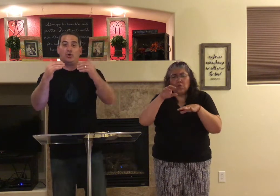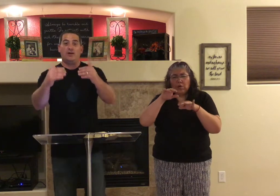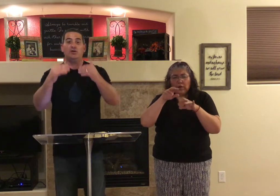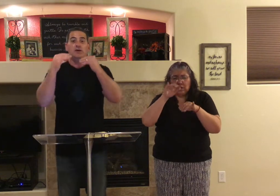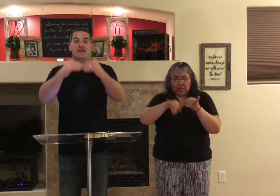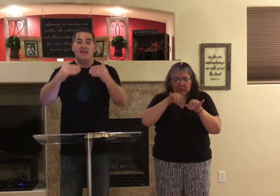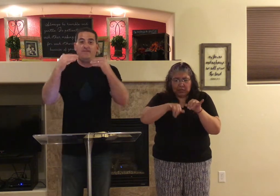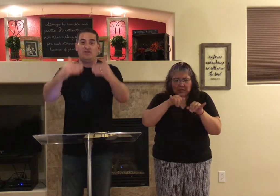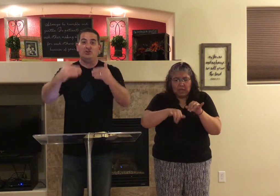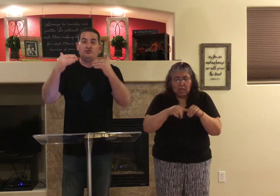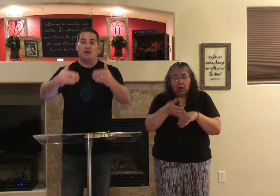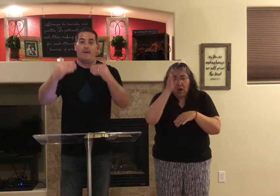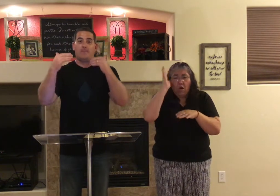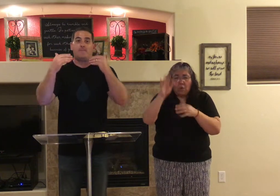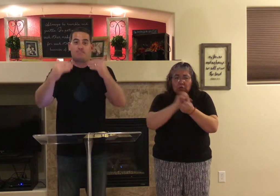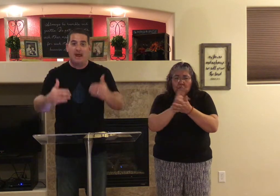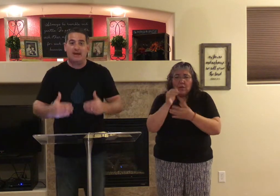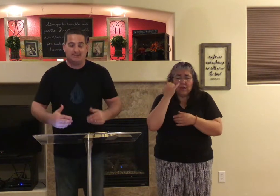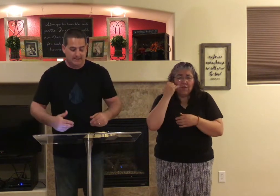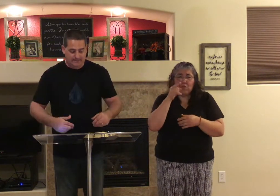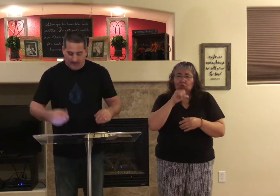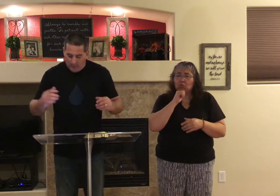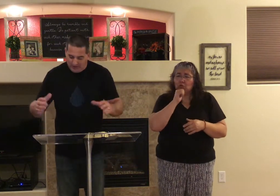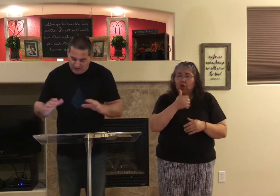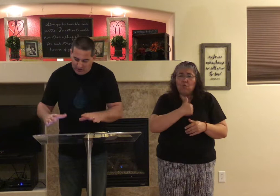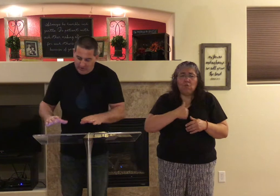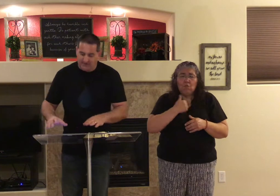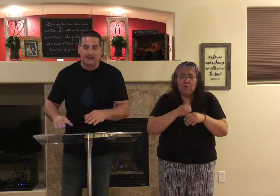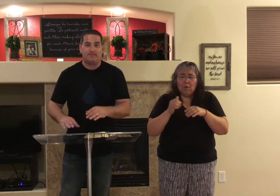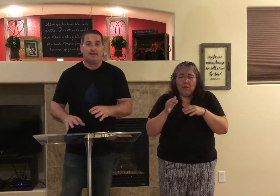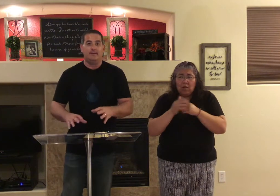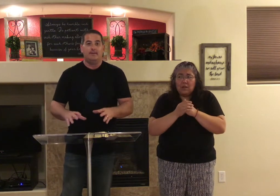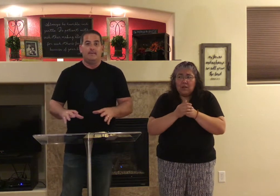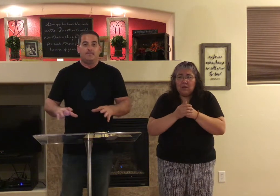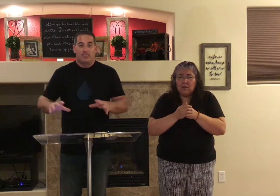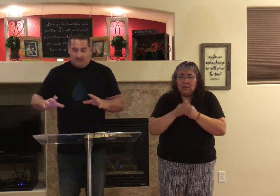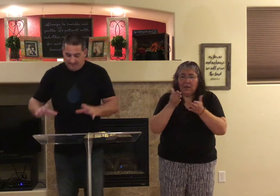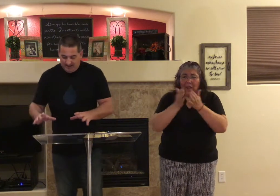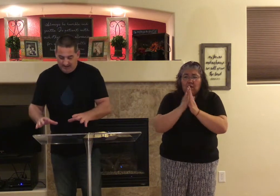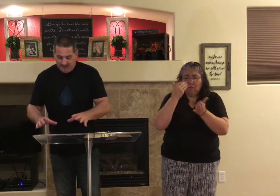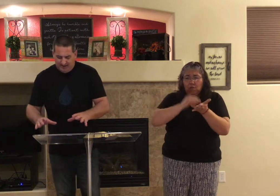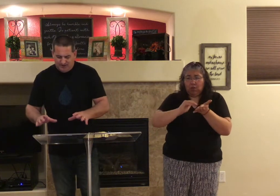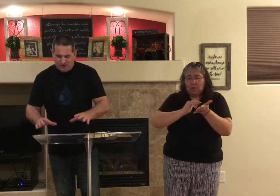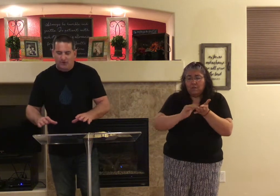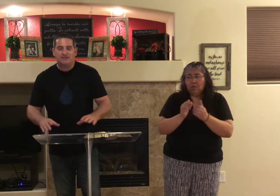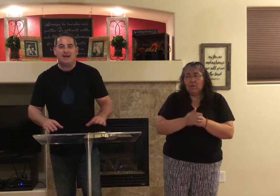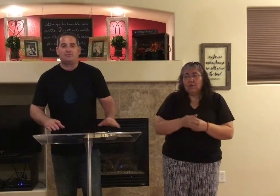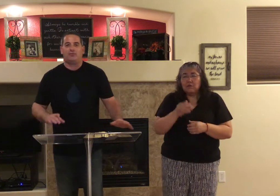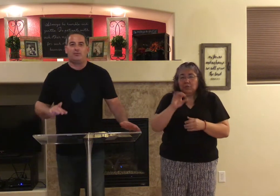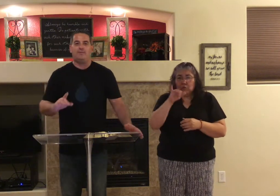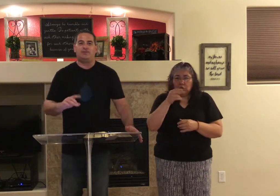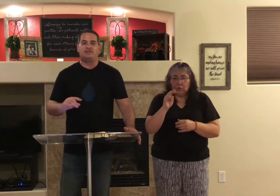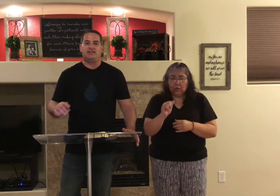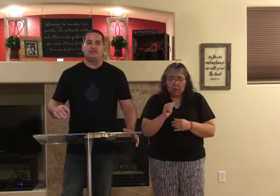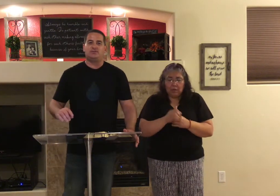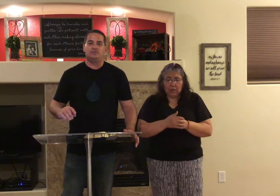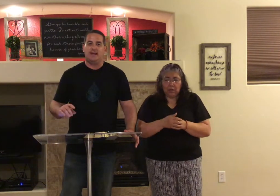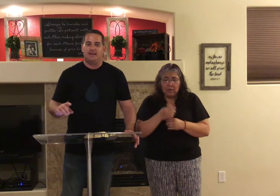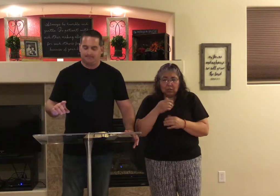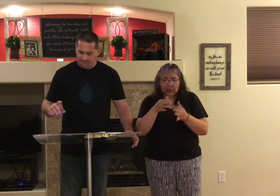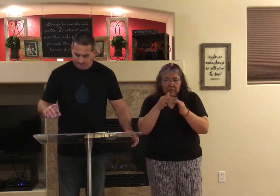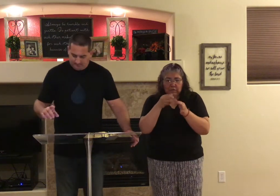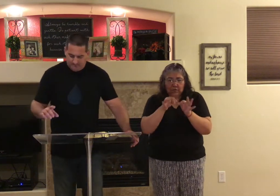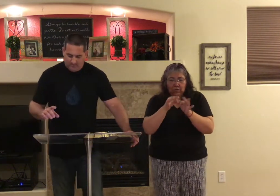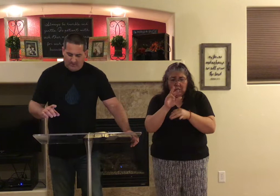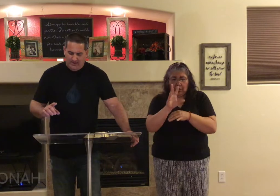to destroy you if you don't repent. I want to show you something. In Jonah chapter 3, verse 6 through